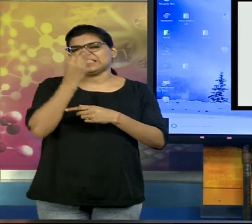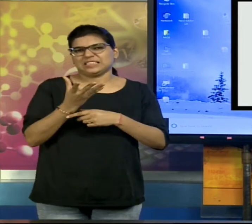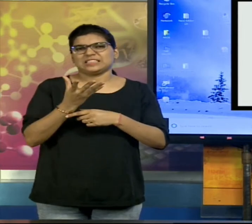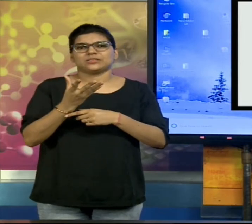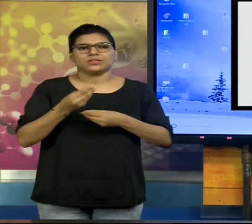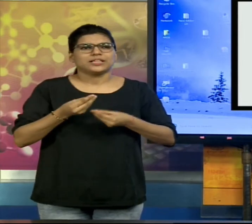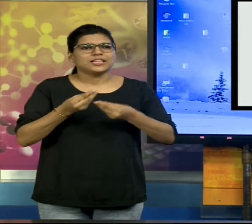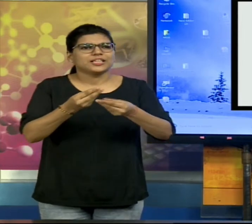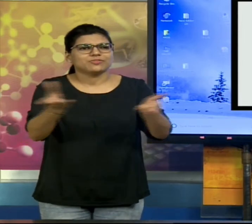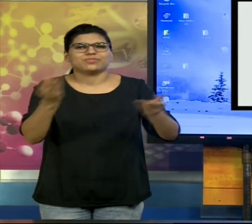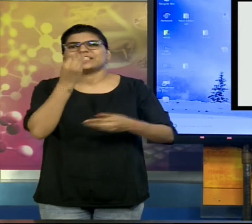convenience, means easy.